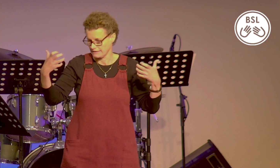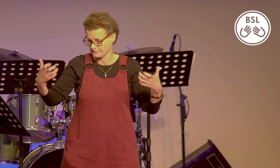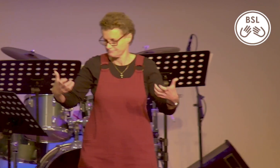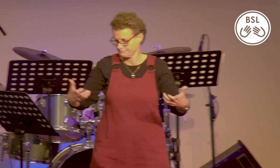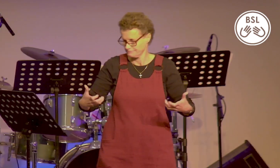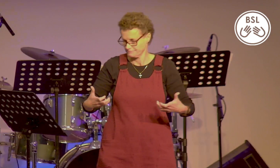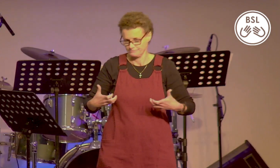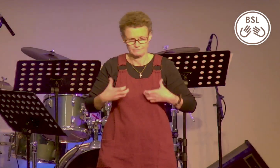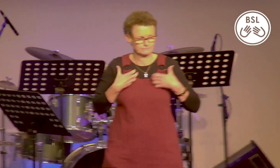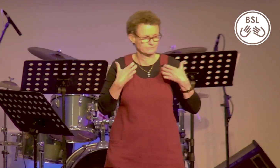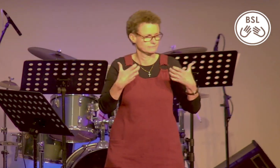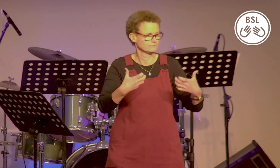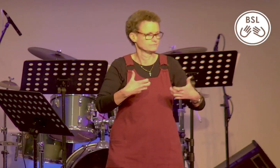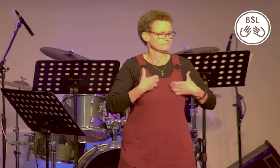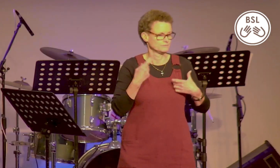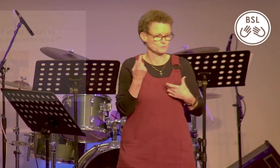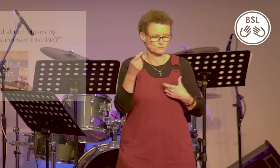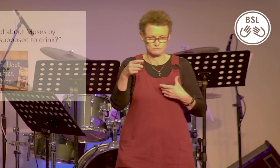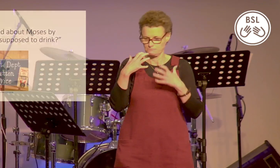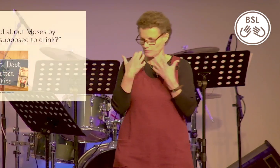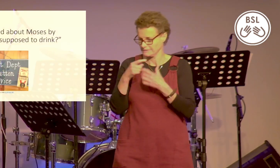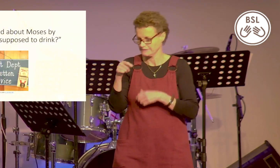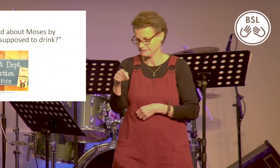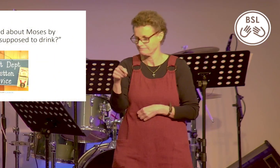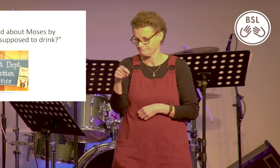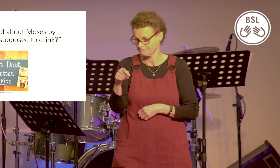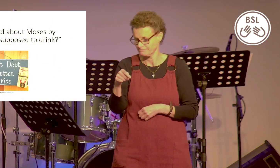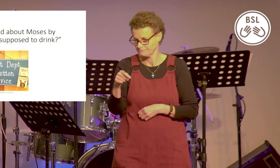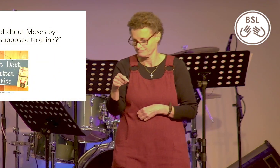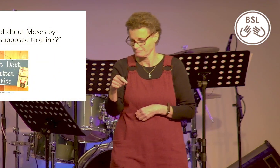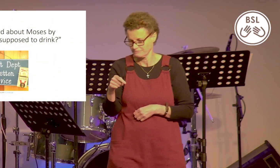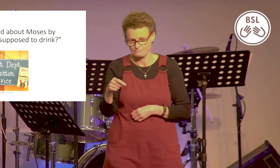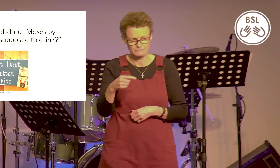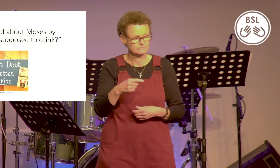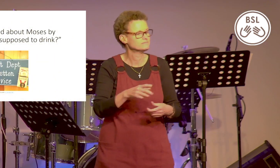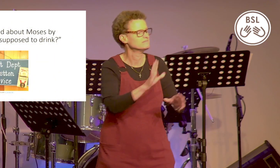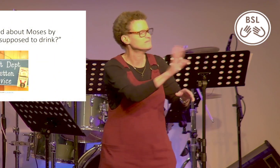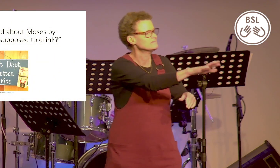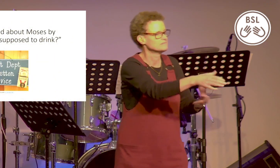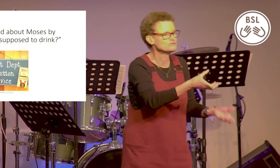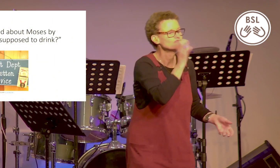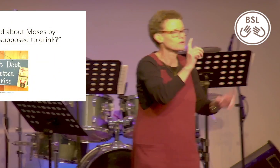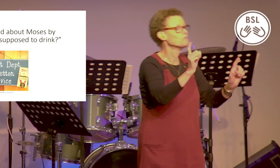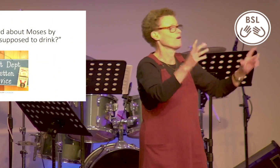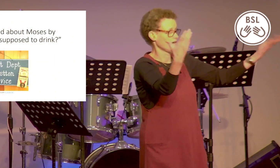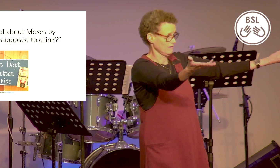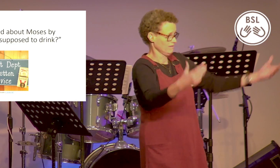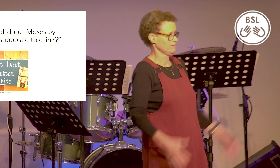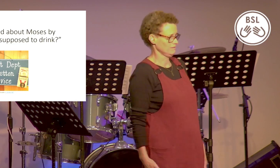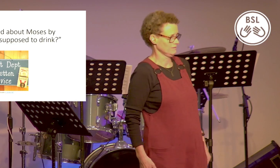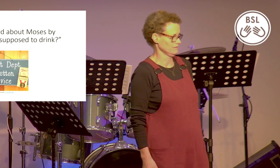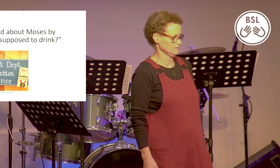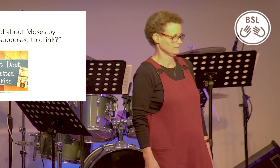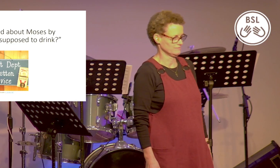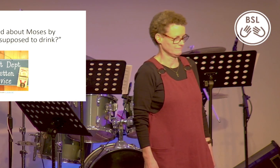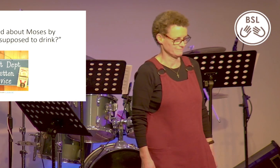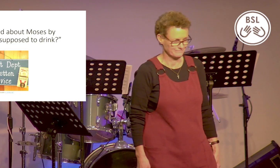24, the people complained about Moses by asking, what are we supposed to drink?